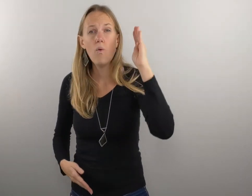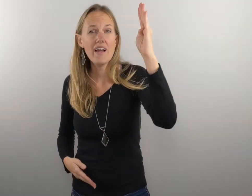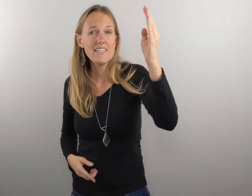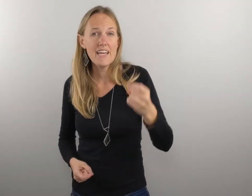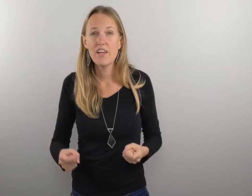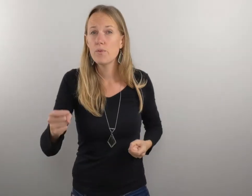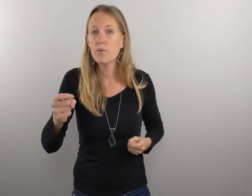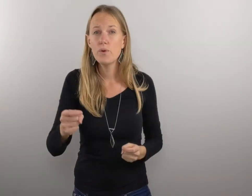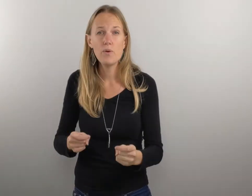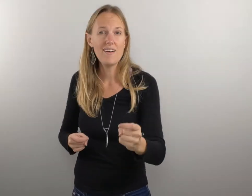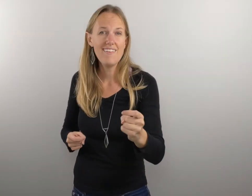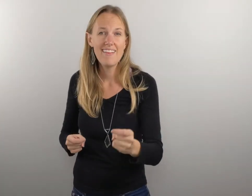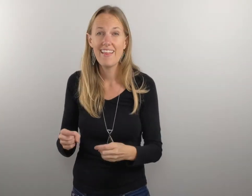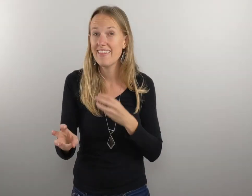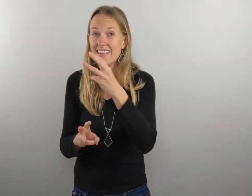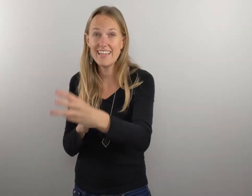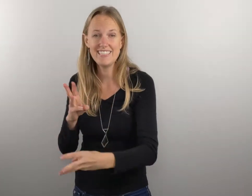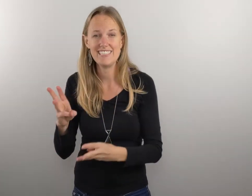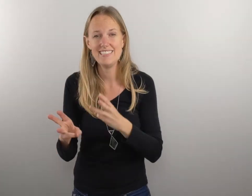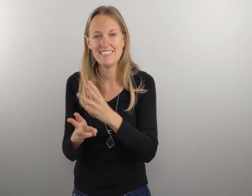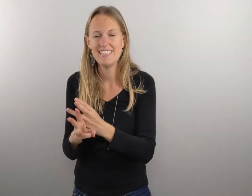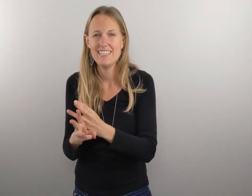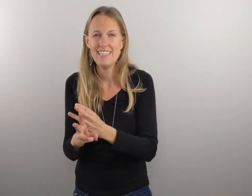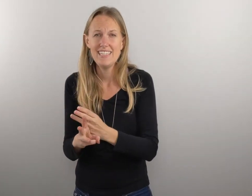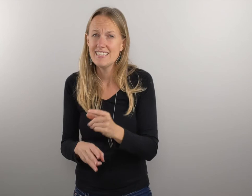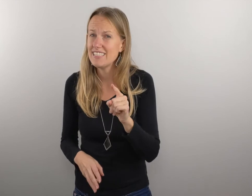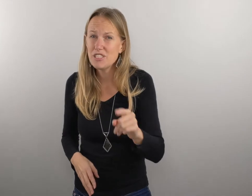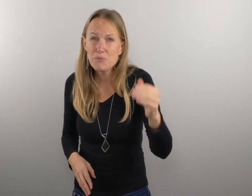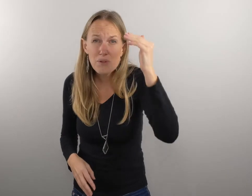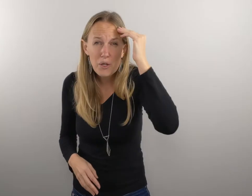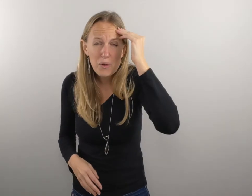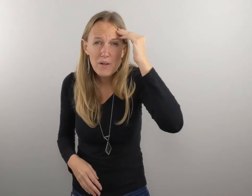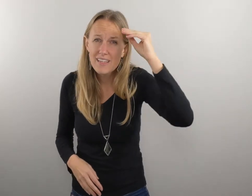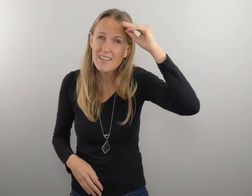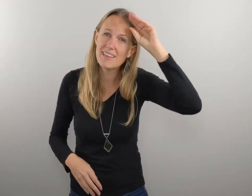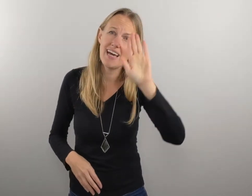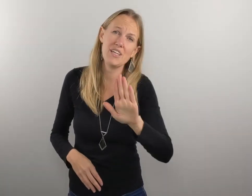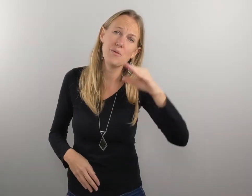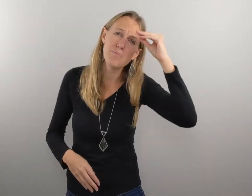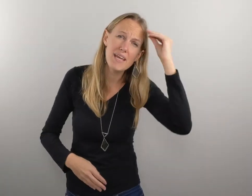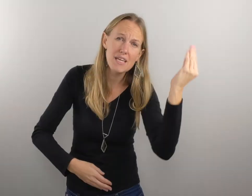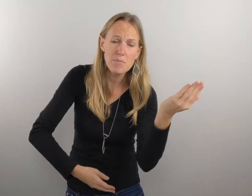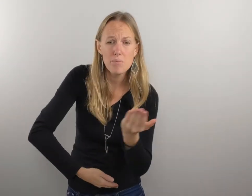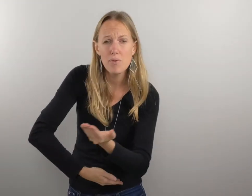one day rule the nations? Did you know that your baby